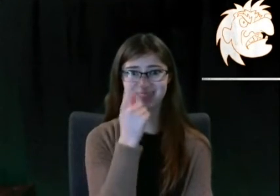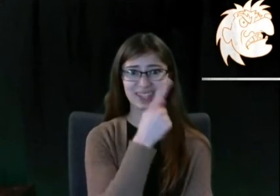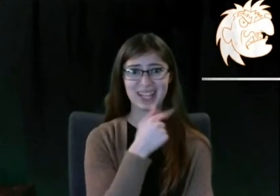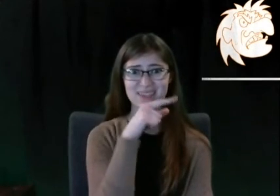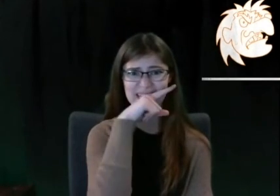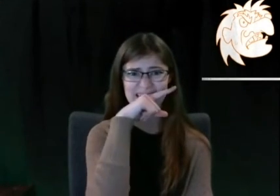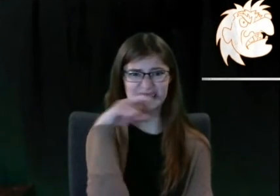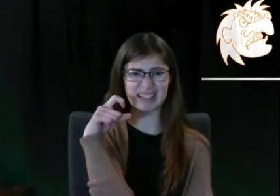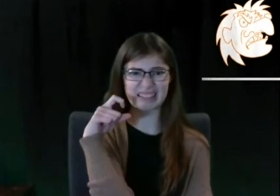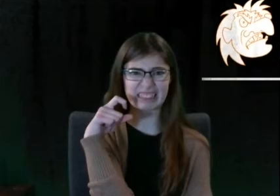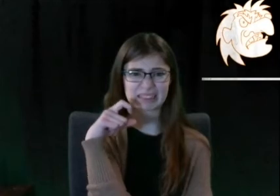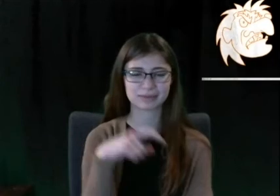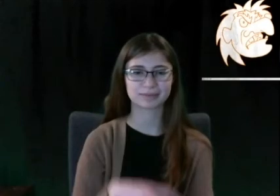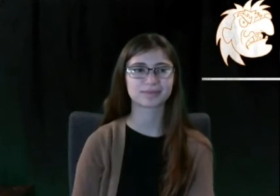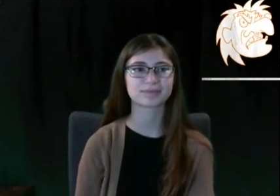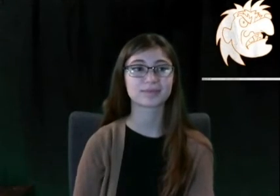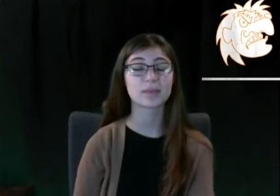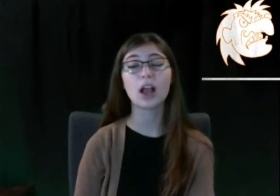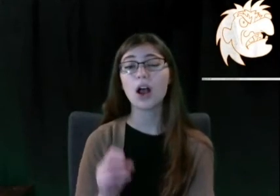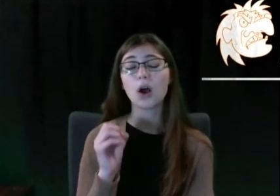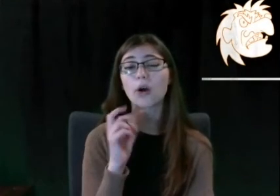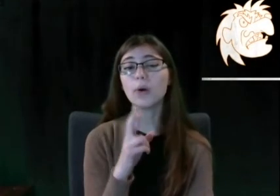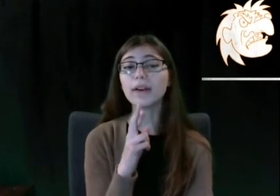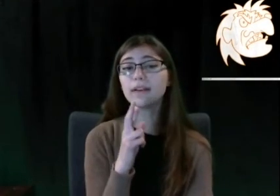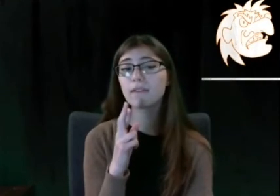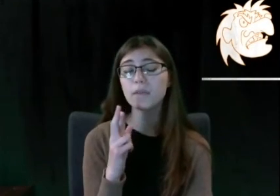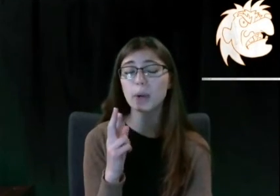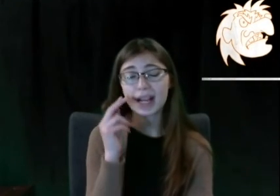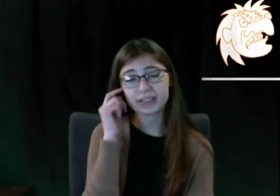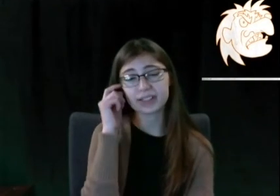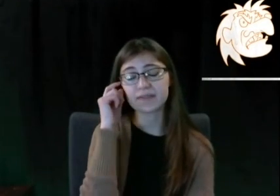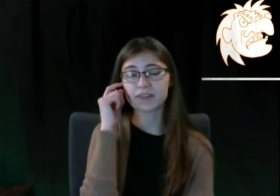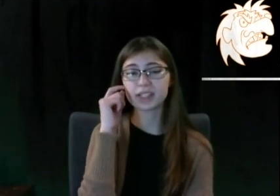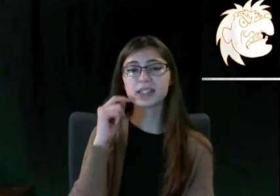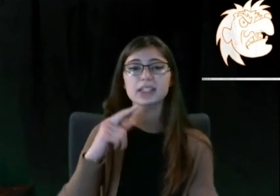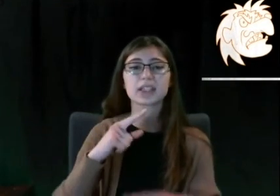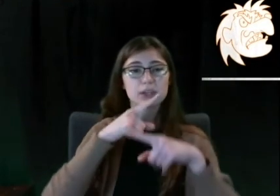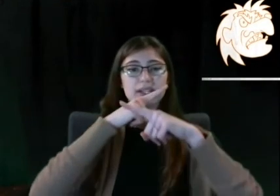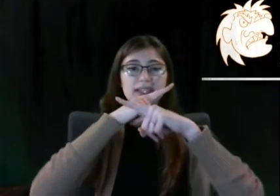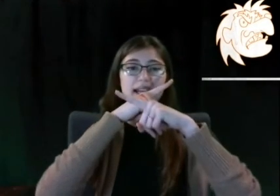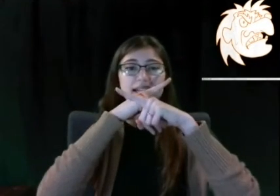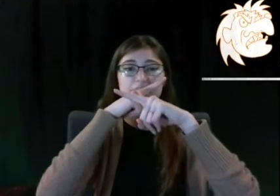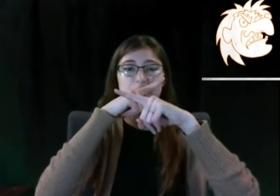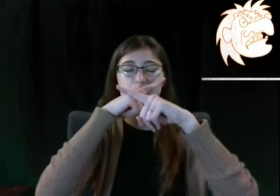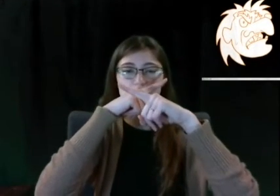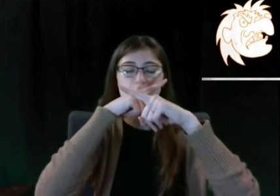That face is ugly. Or for extra emphasis, you can sign this with 2